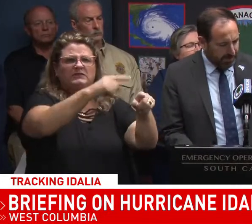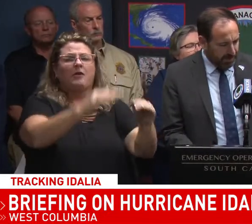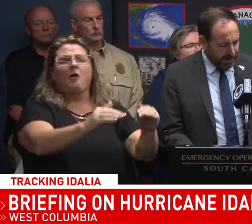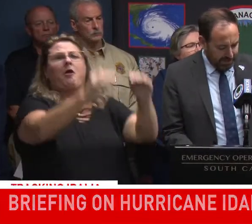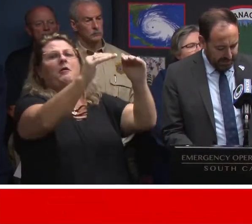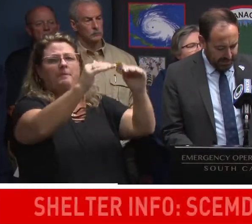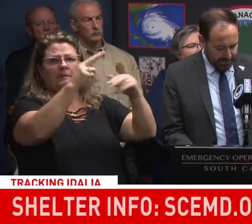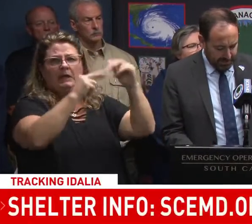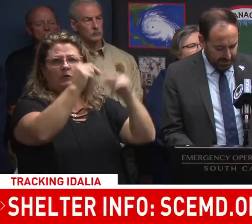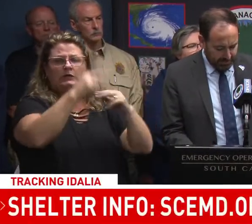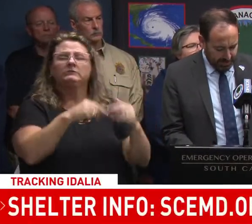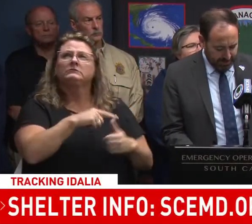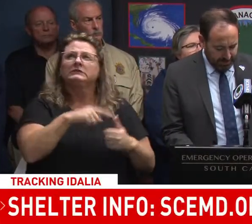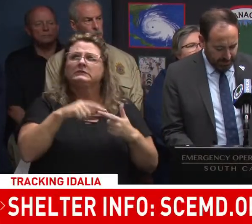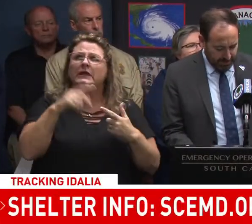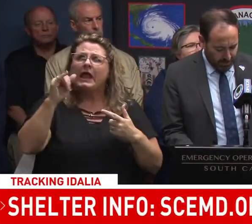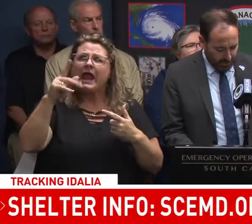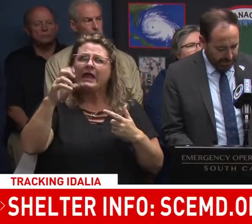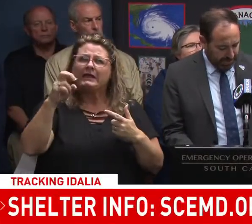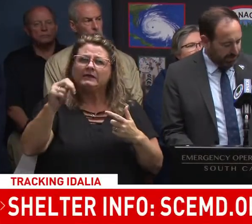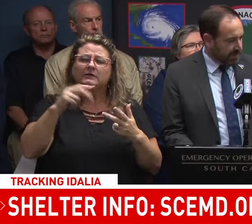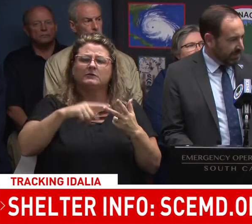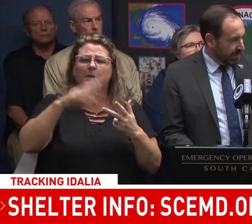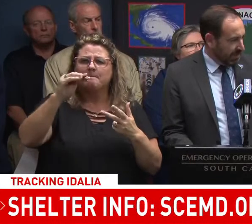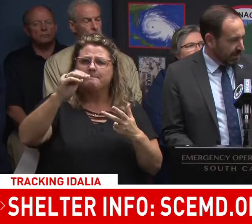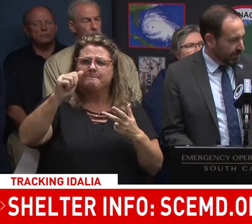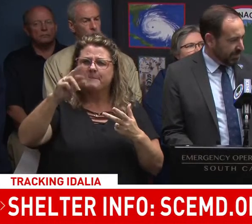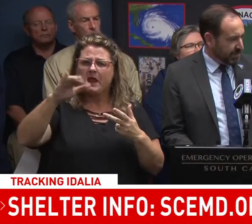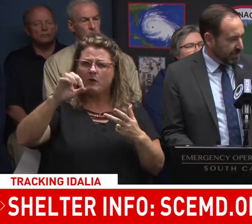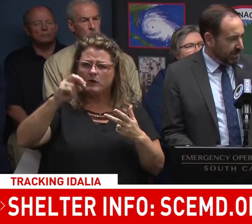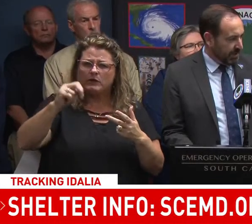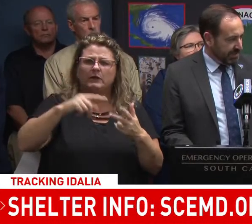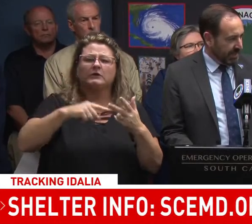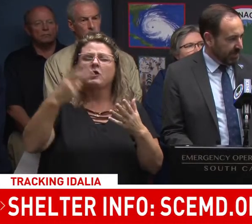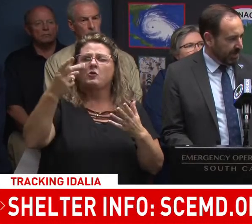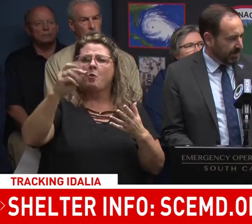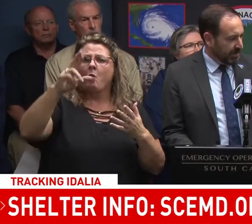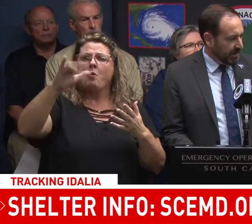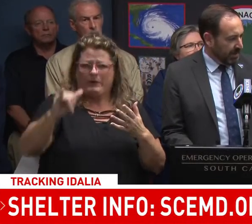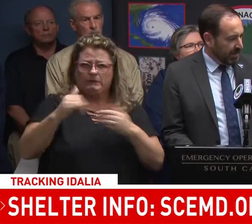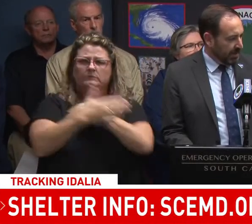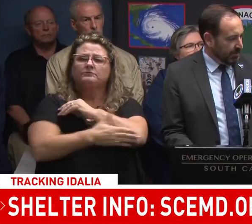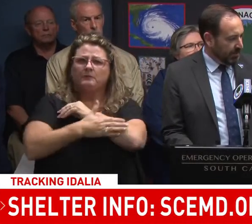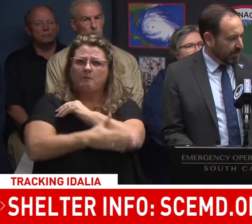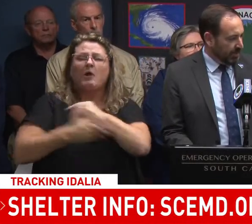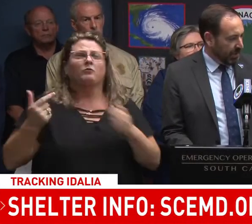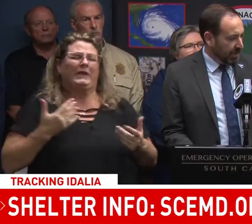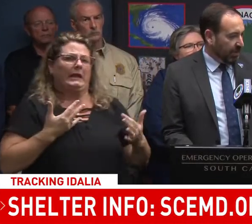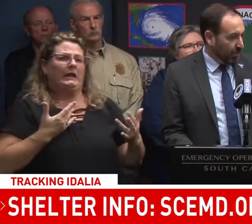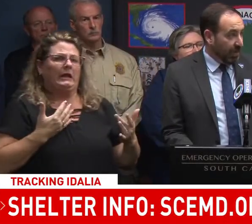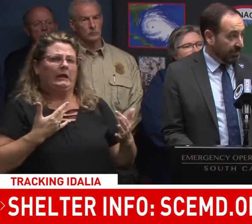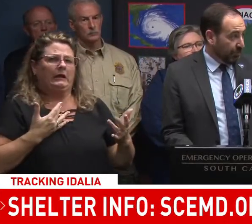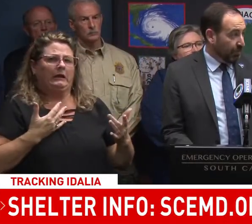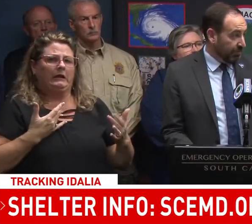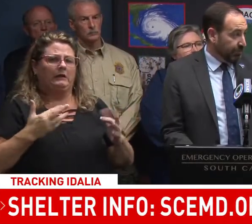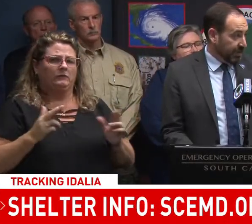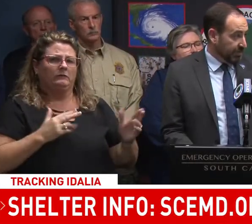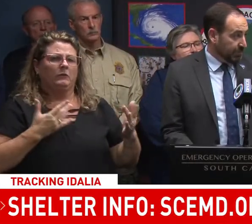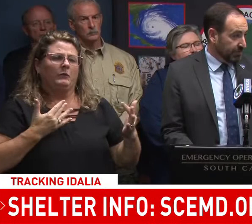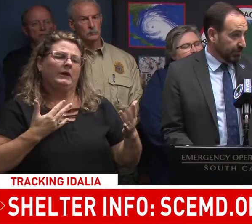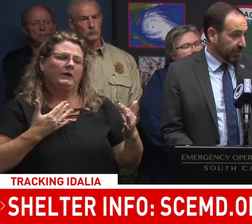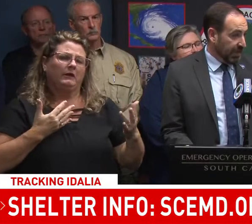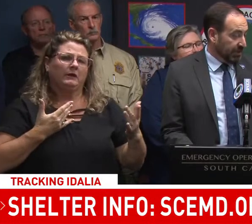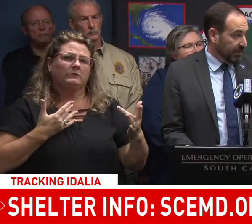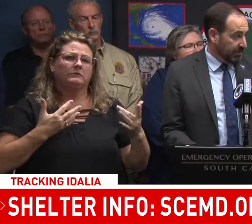think we have Aiken, Marion, and Horry County potentially are on standby. But again, we're waiting for more